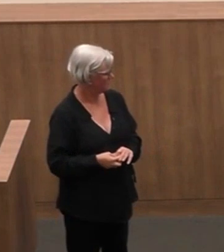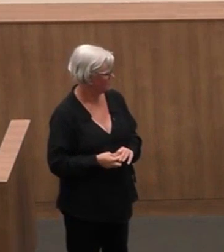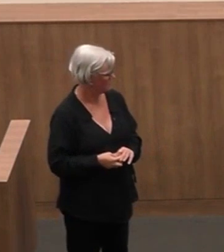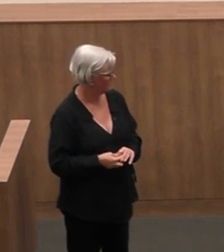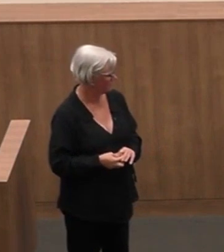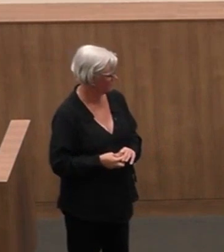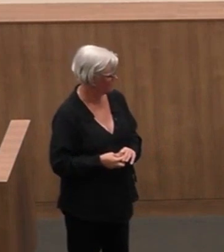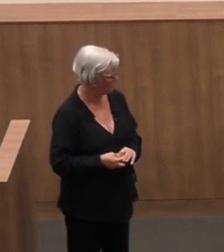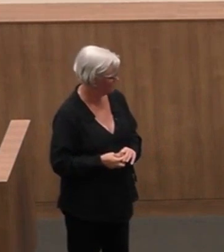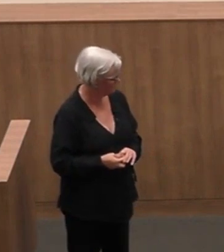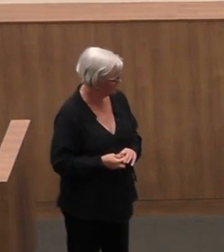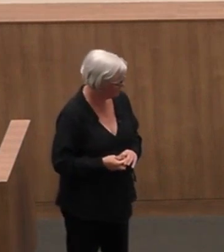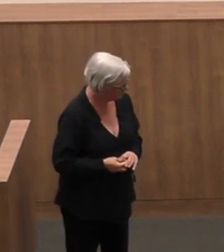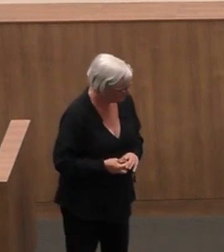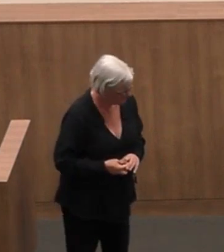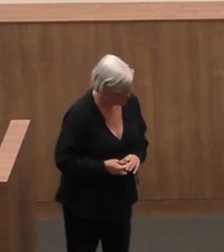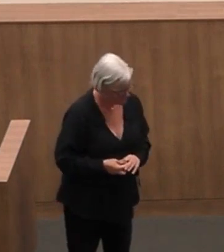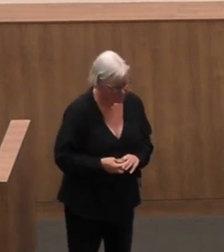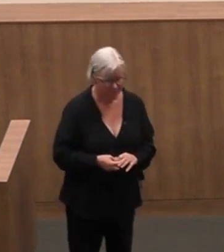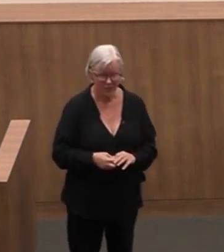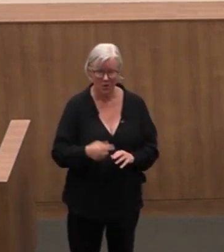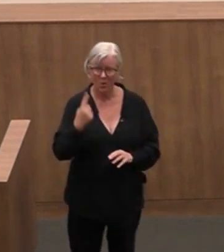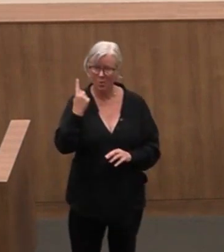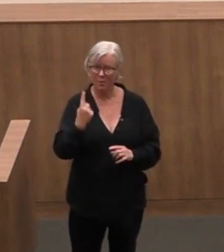the things that you helped was